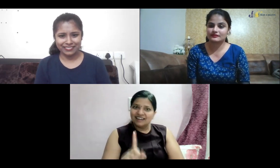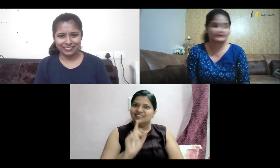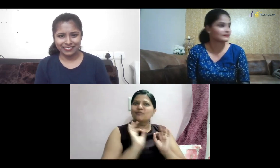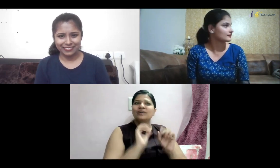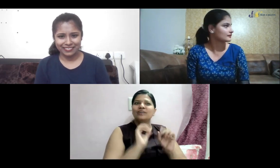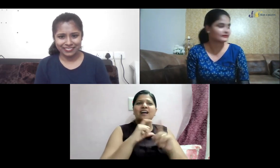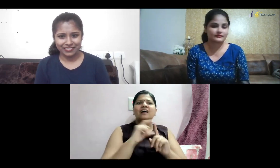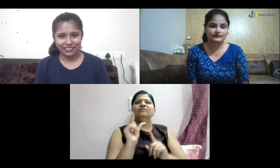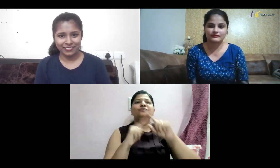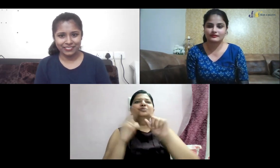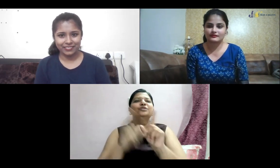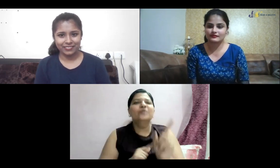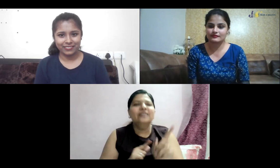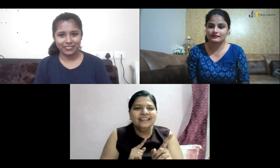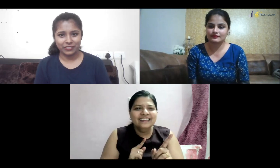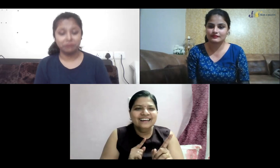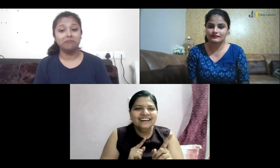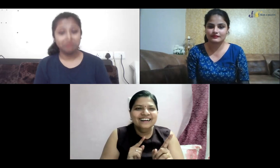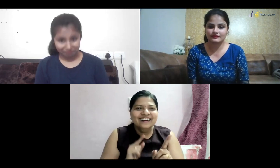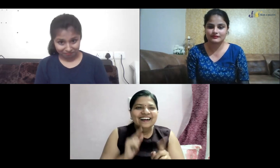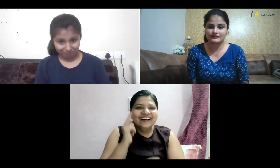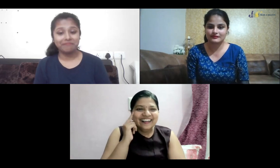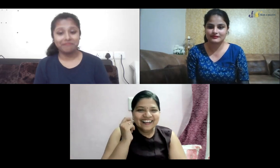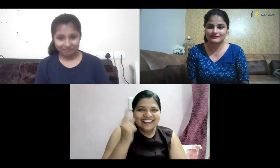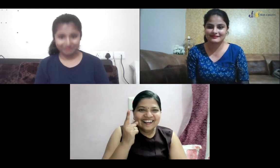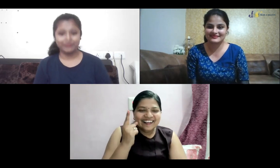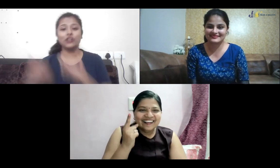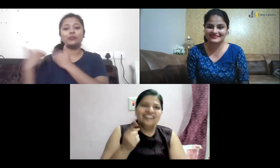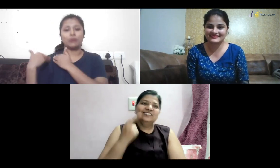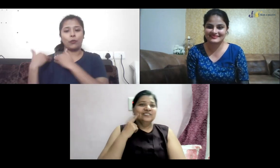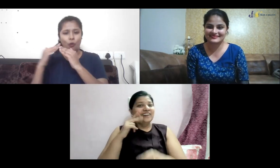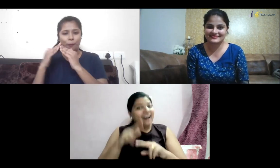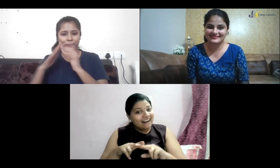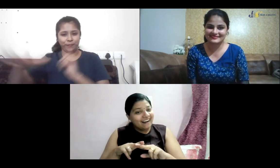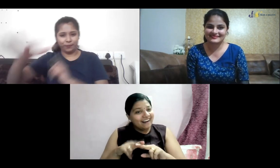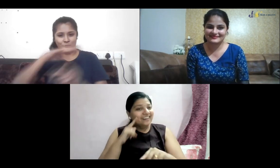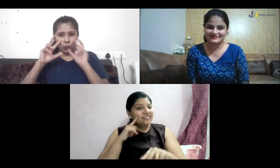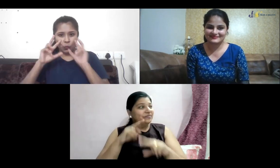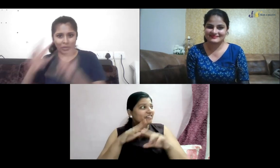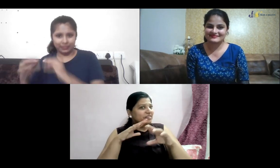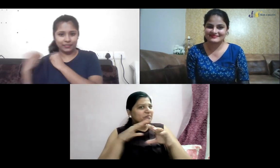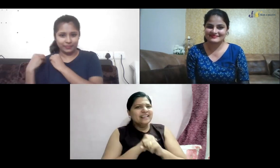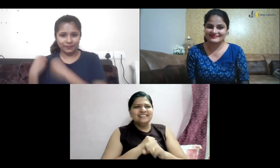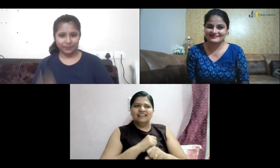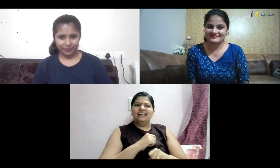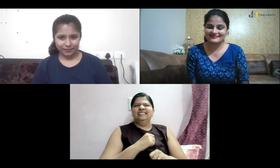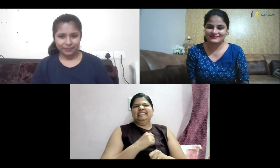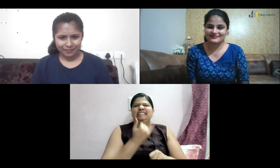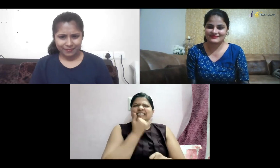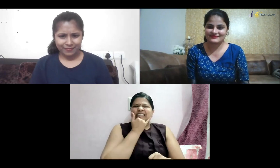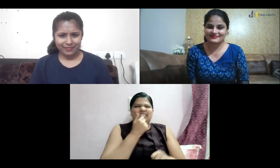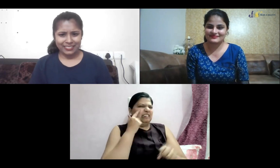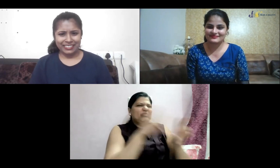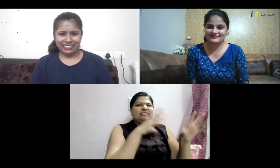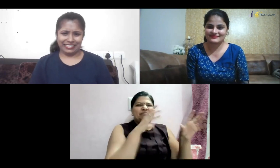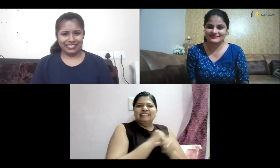feel guilty. So it means being a mother, I have a duty to look Yes, after my son. right. This is the